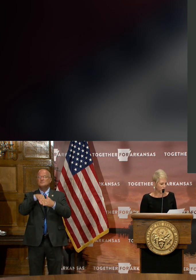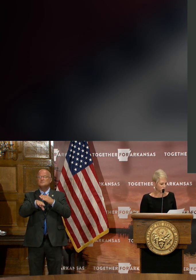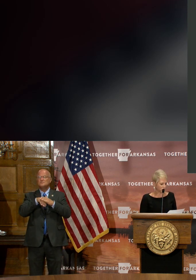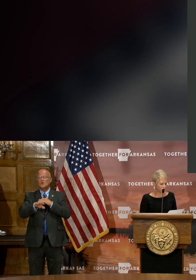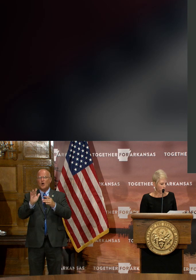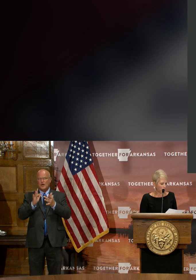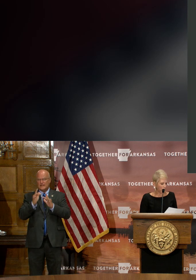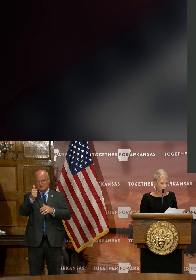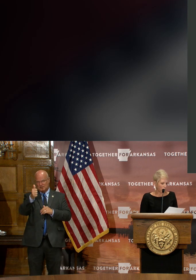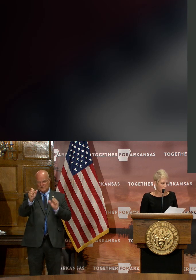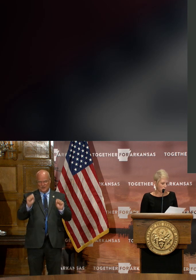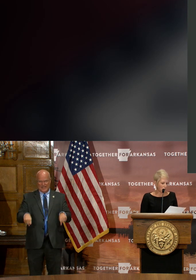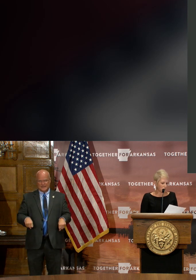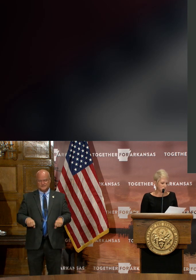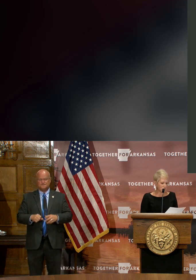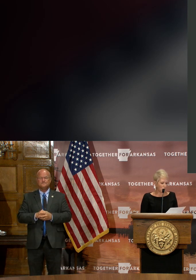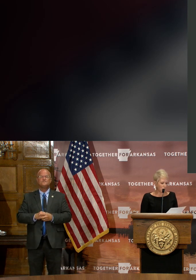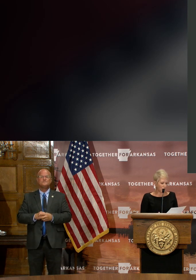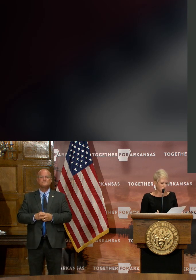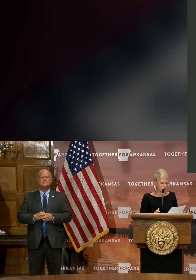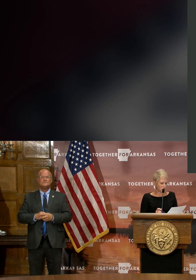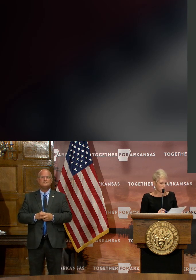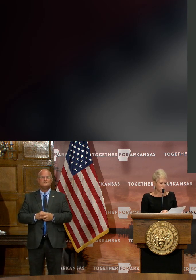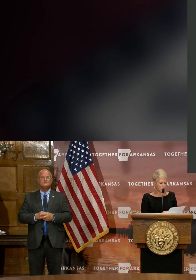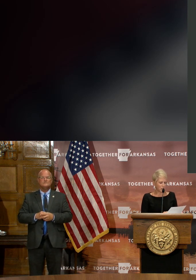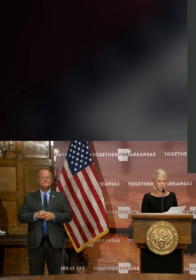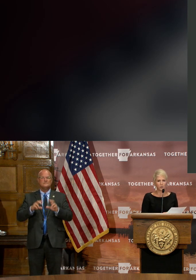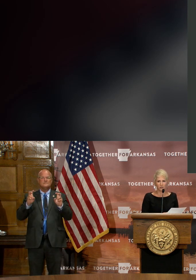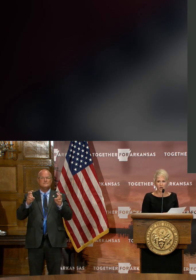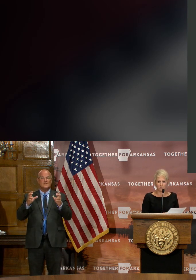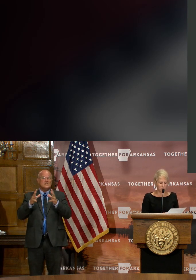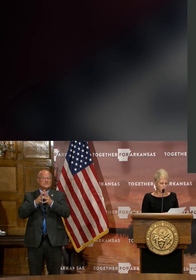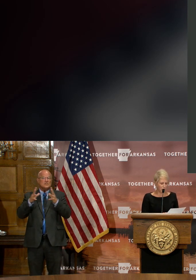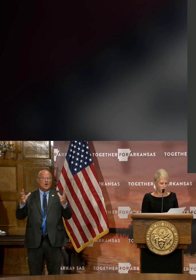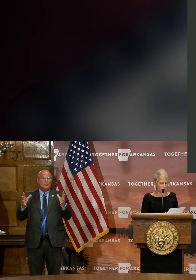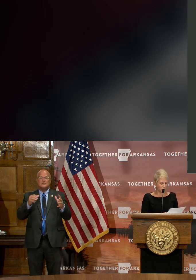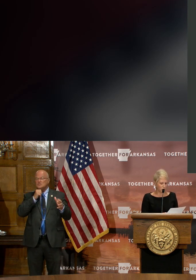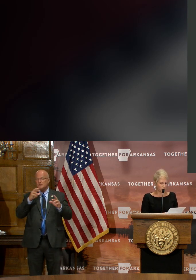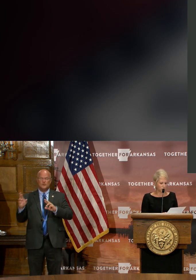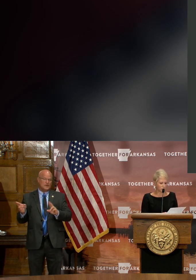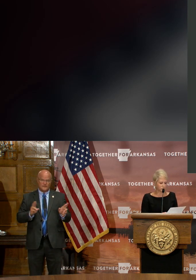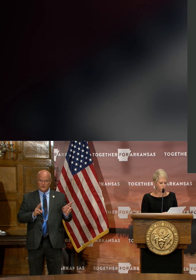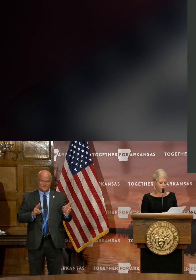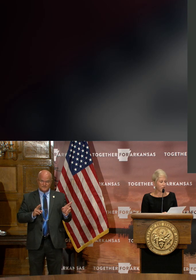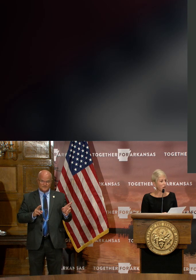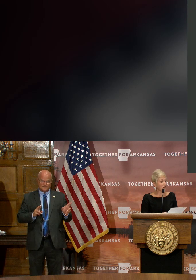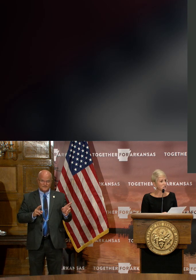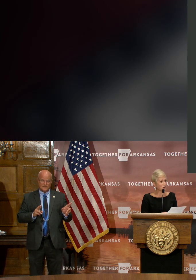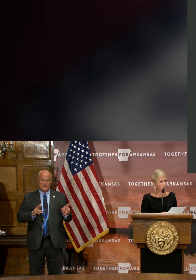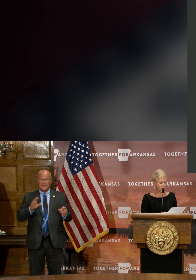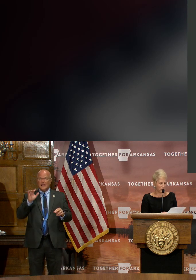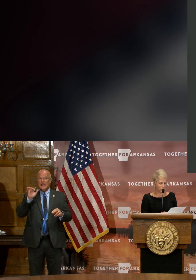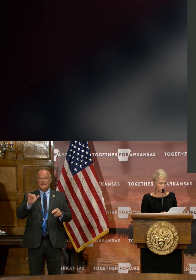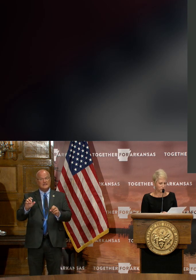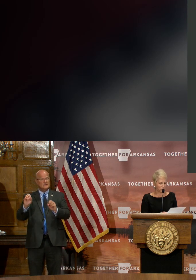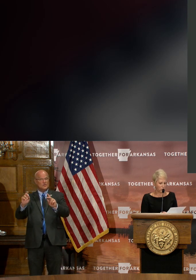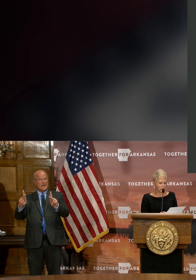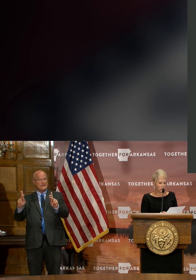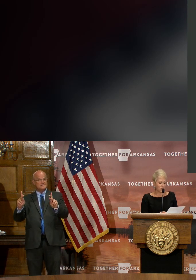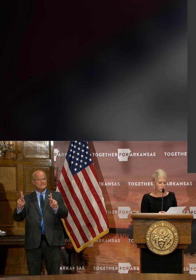it online. There is so much that you will not be prepared for, and that is